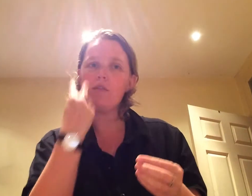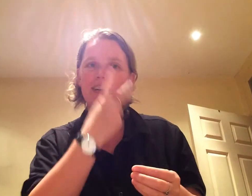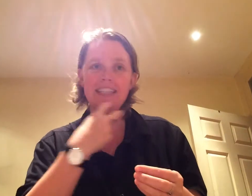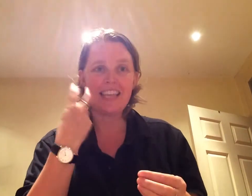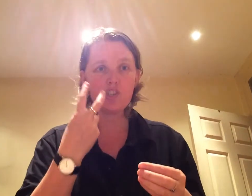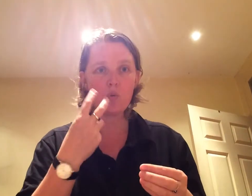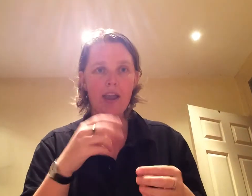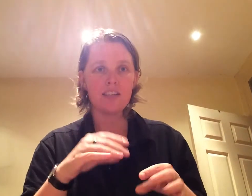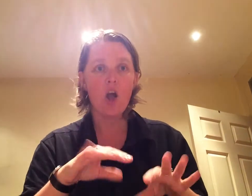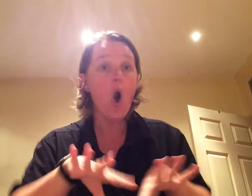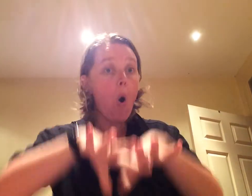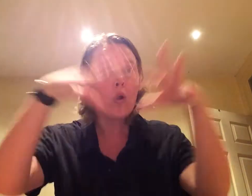over accentuate.